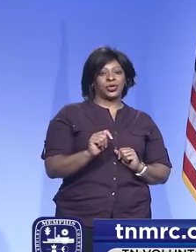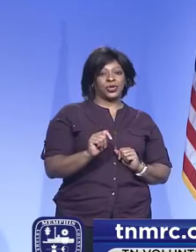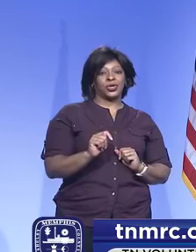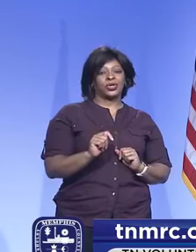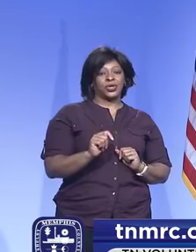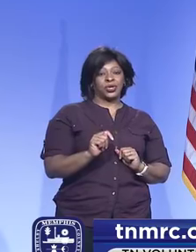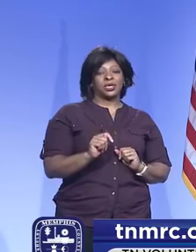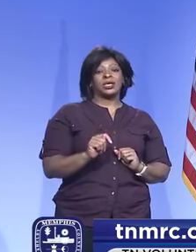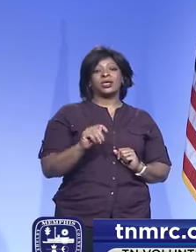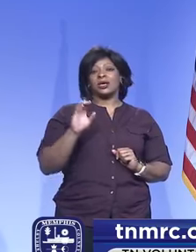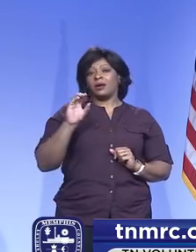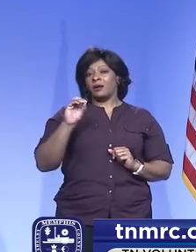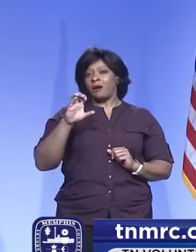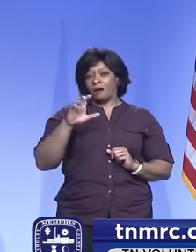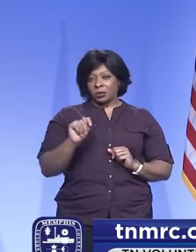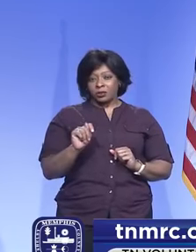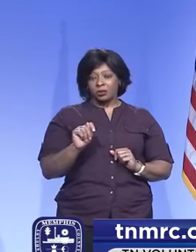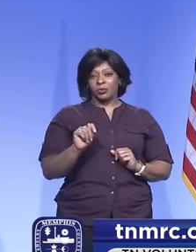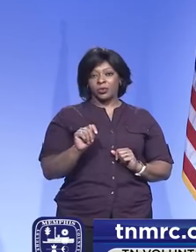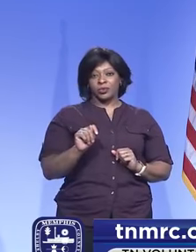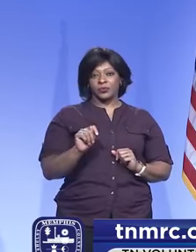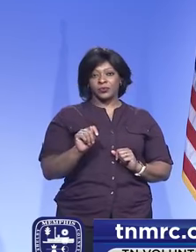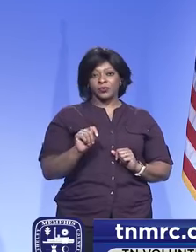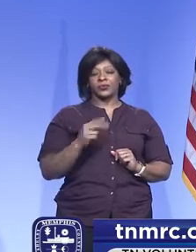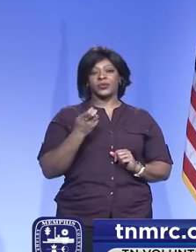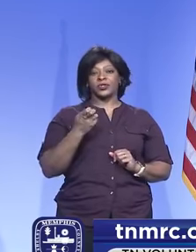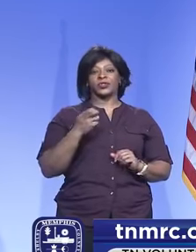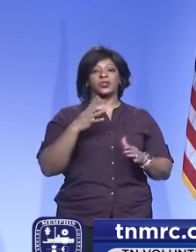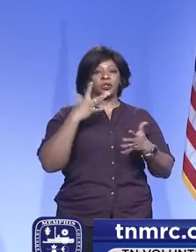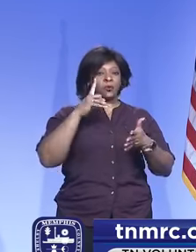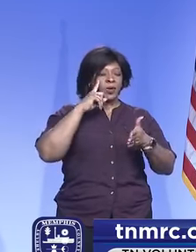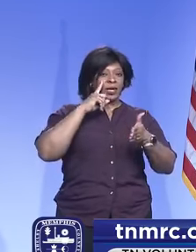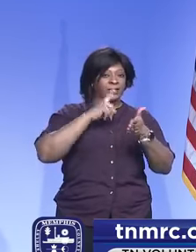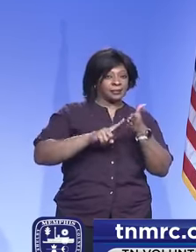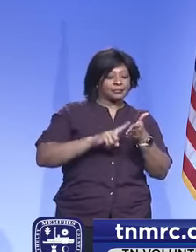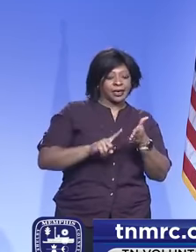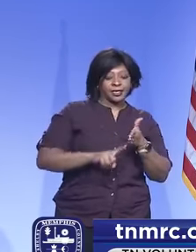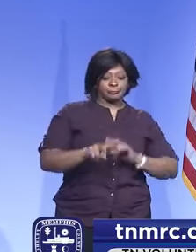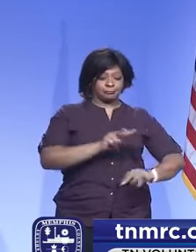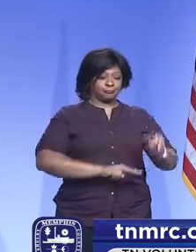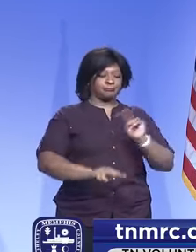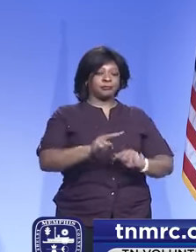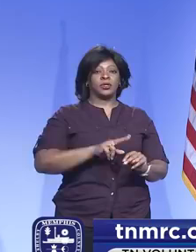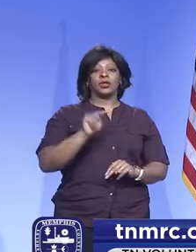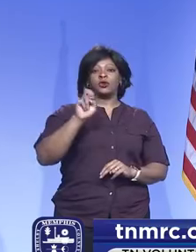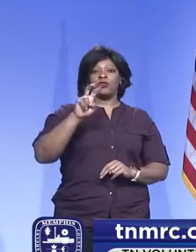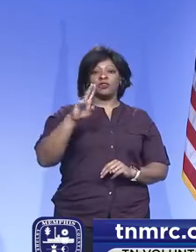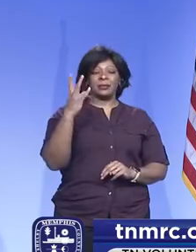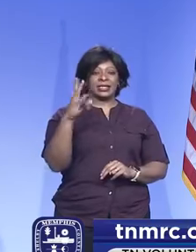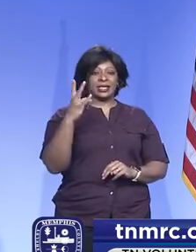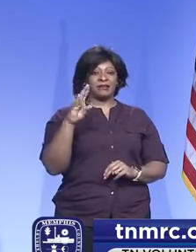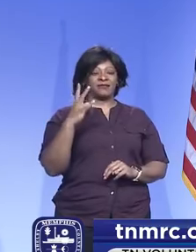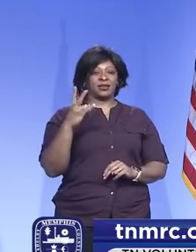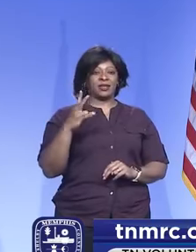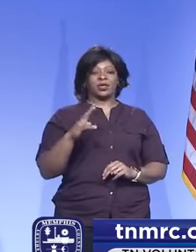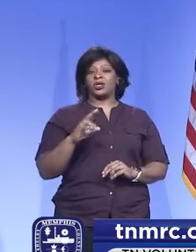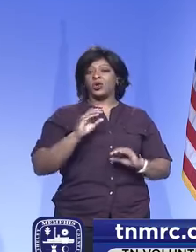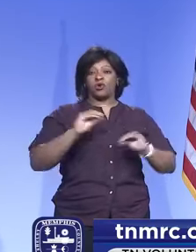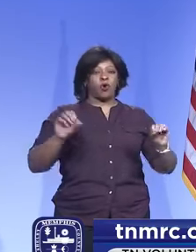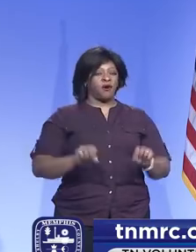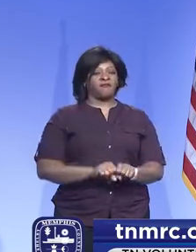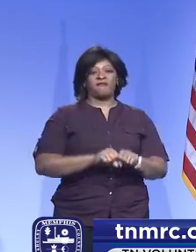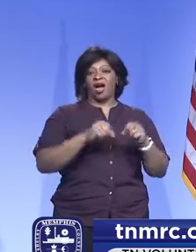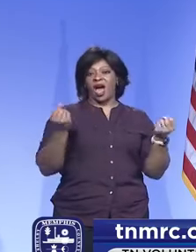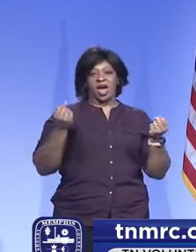In October, he was inspected. November 17th, no violations